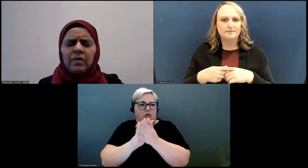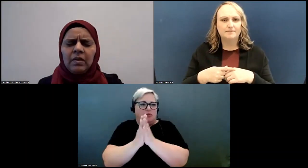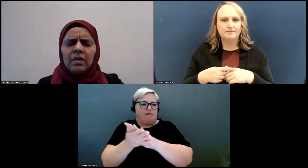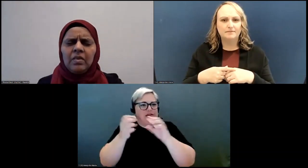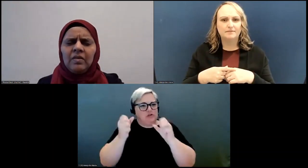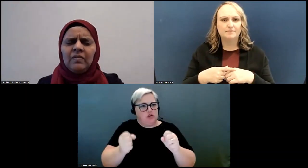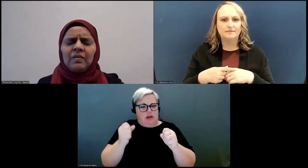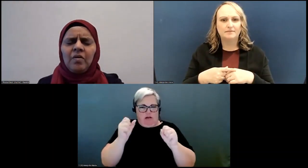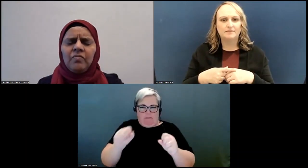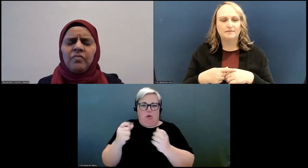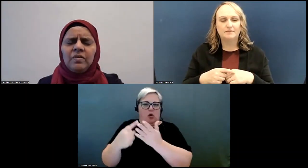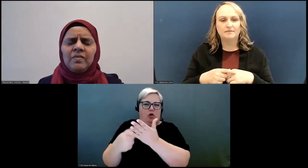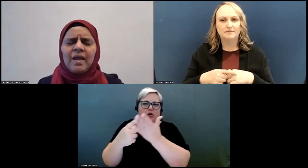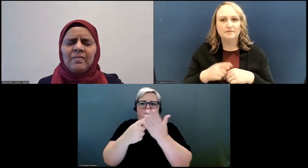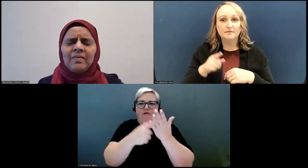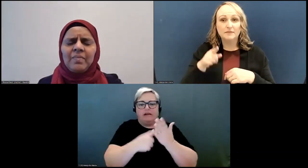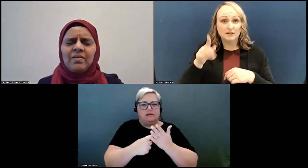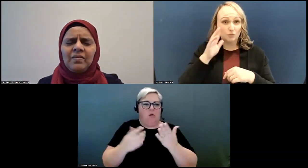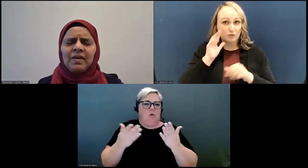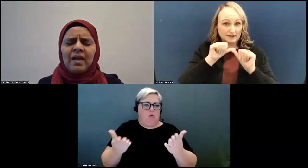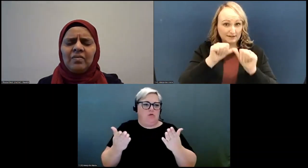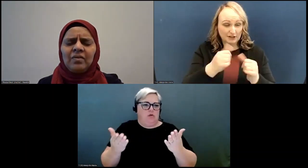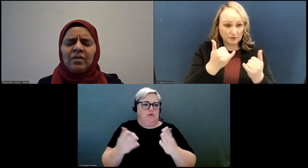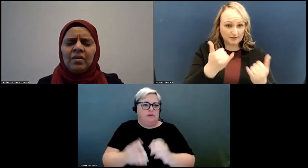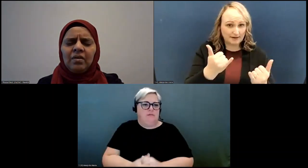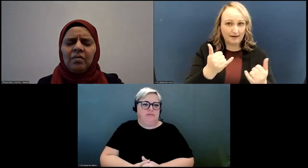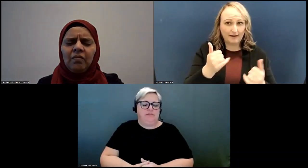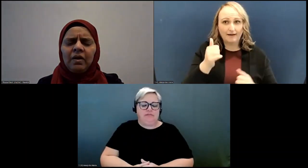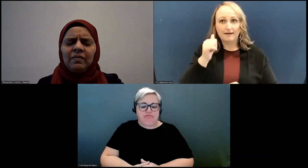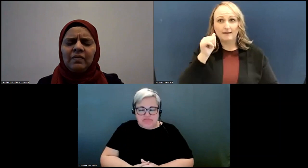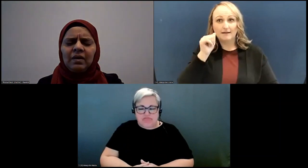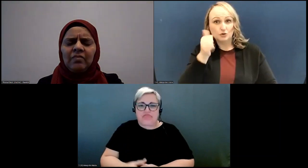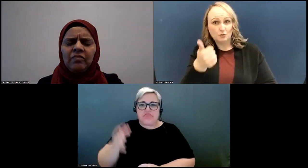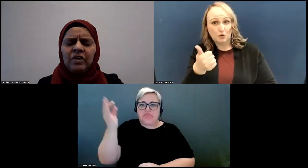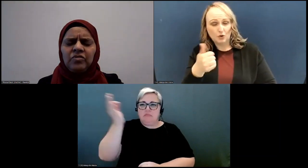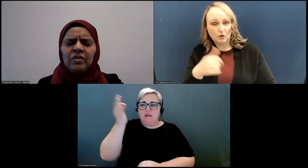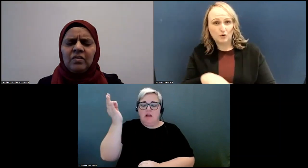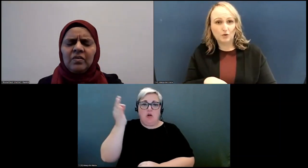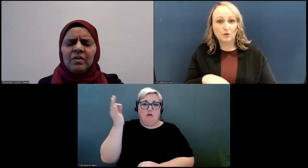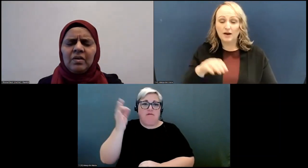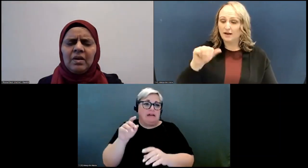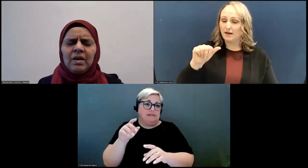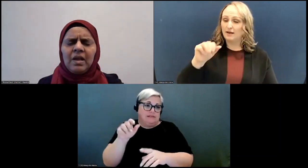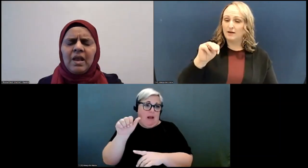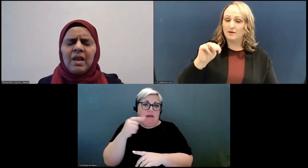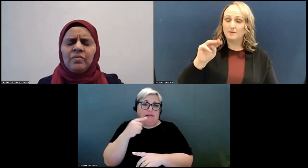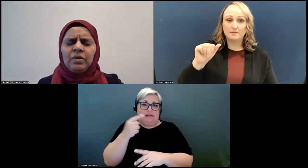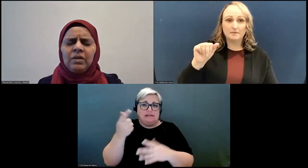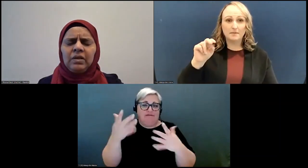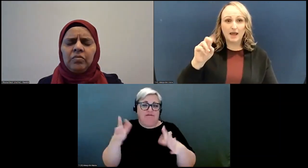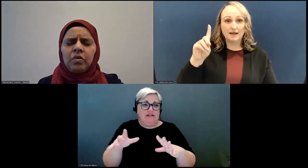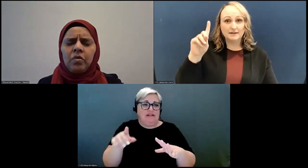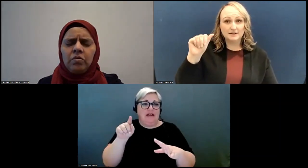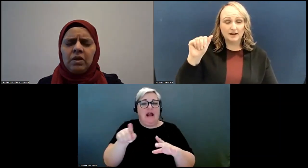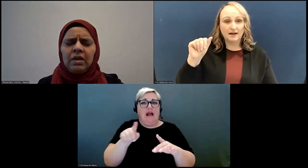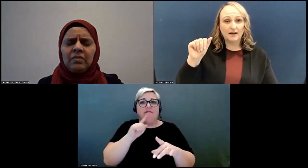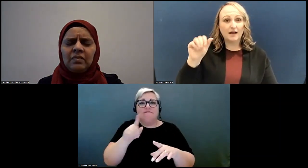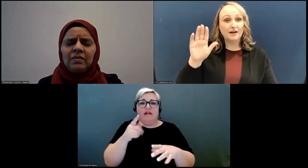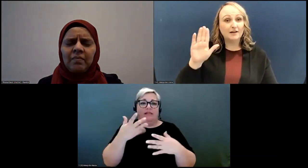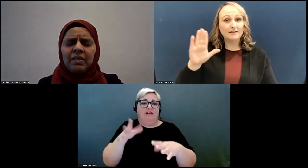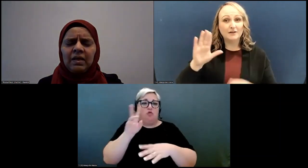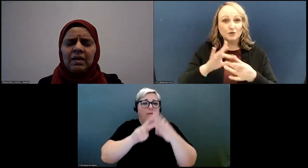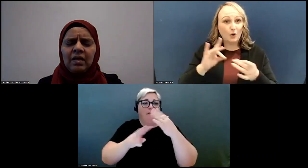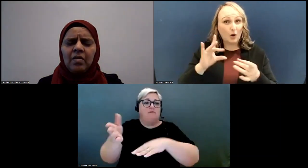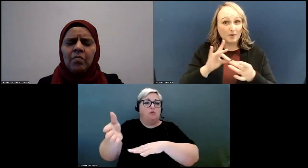tomorrow. This conference, as Amanda said, was envisioned and has really grown